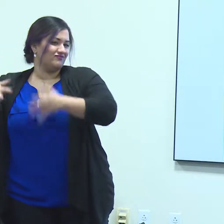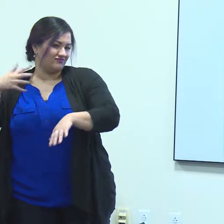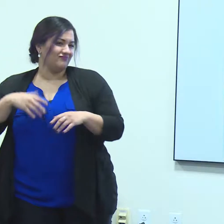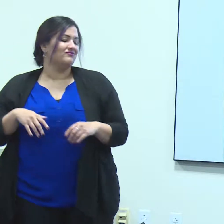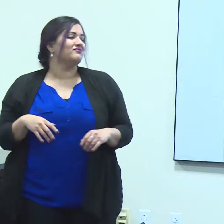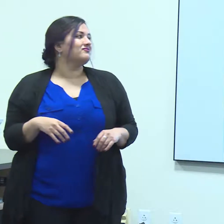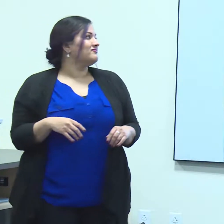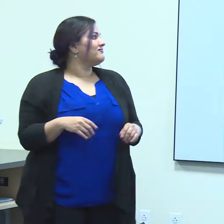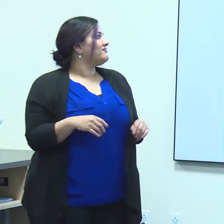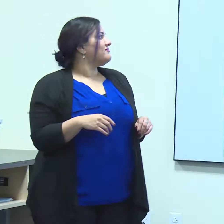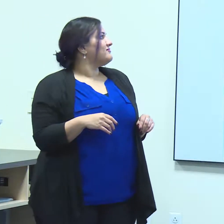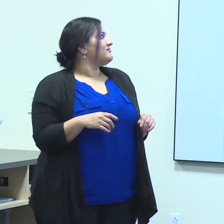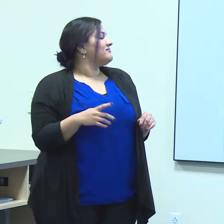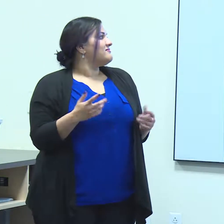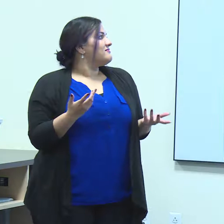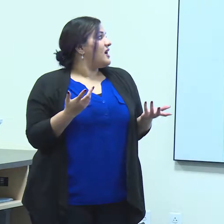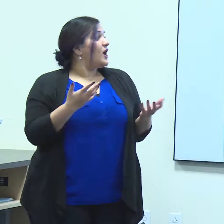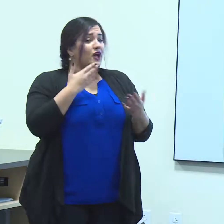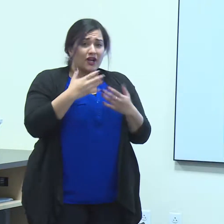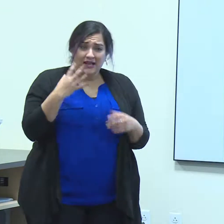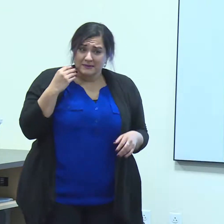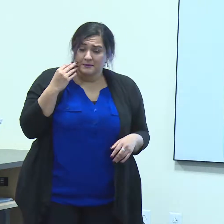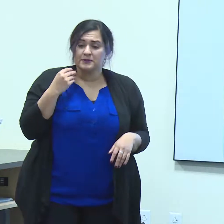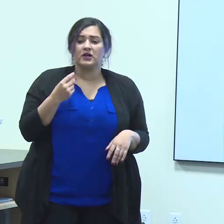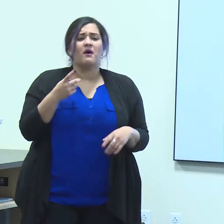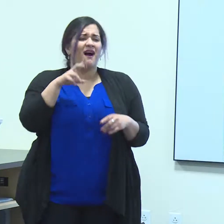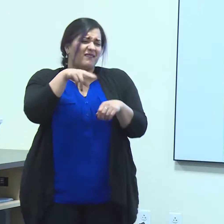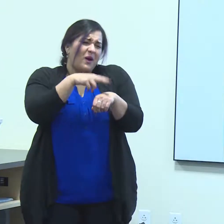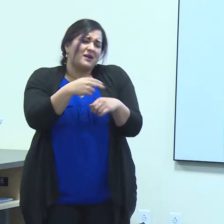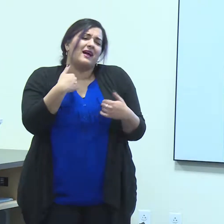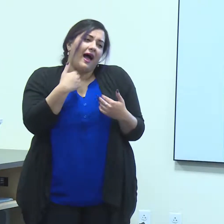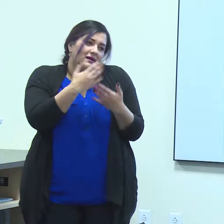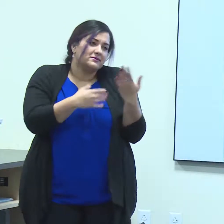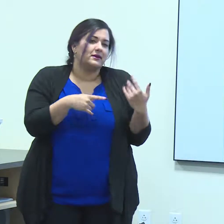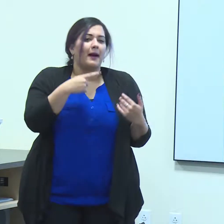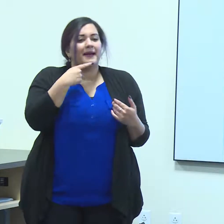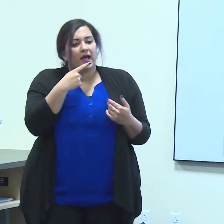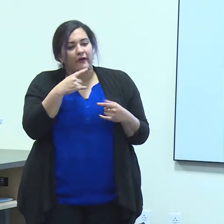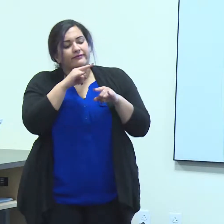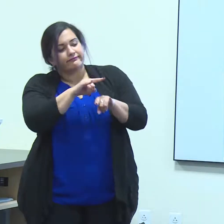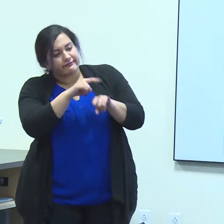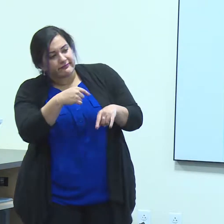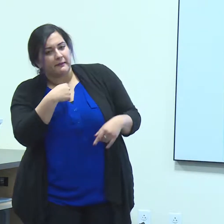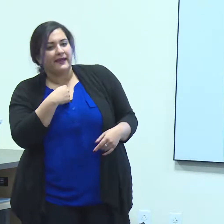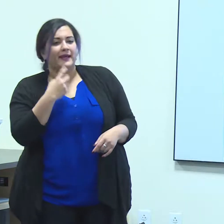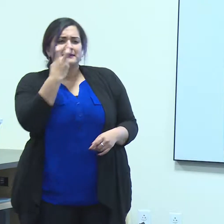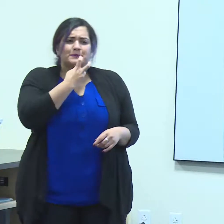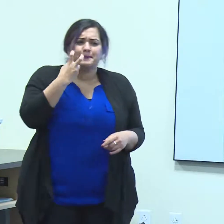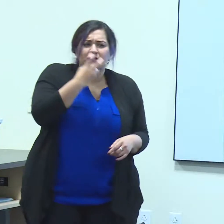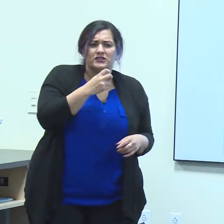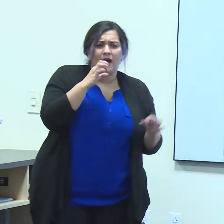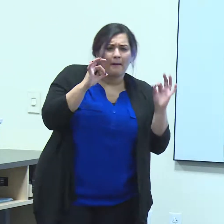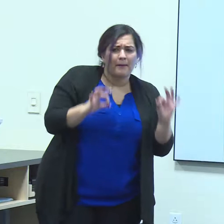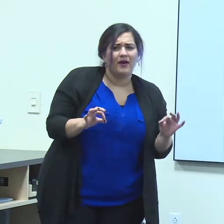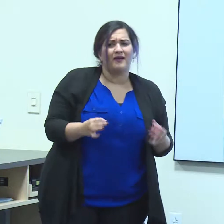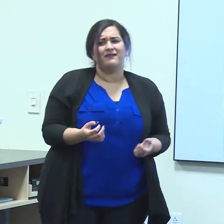For my social time off, I got to interact with other deaf students if I was maybe in a separate class just by me, but often I was made